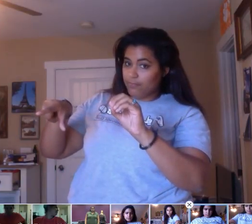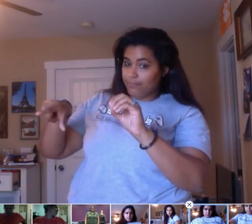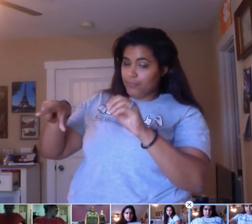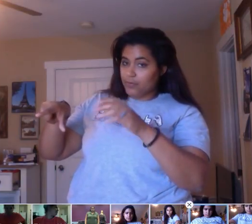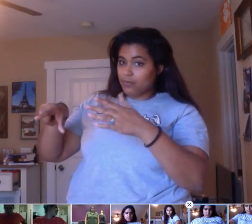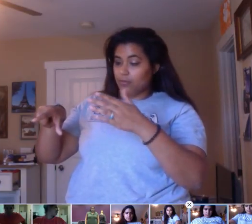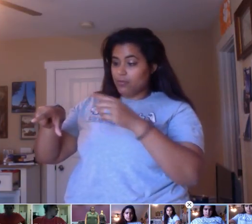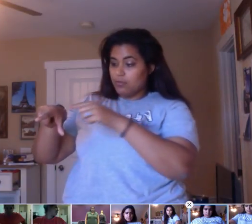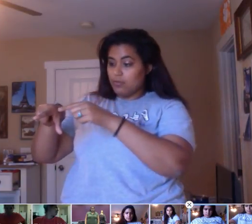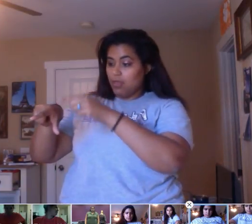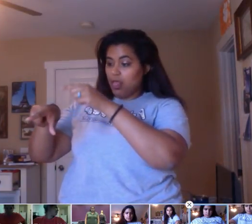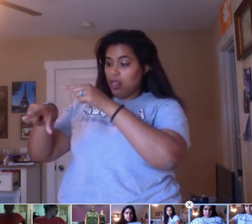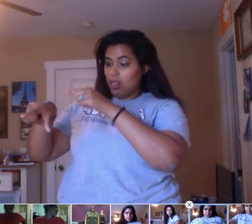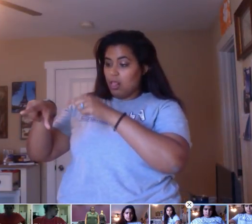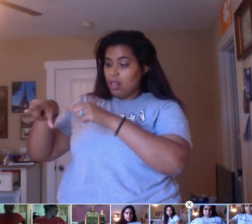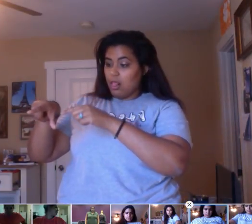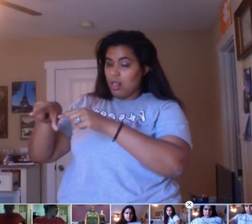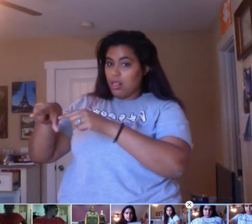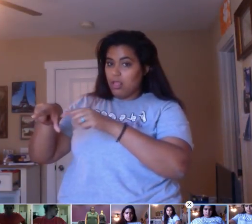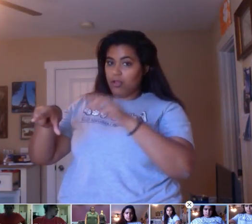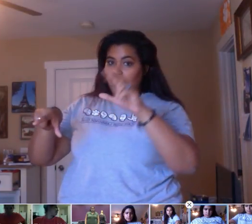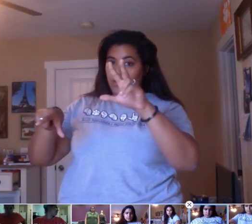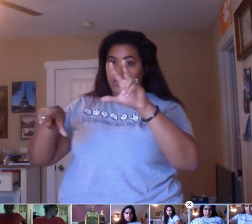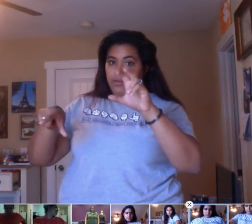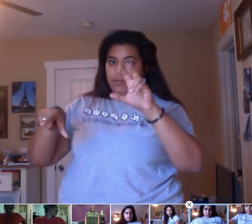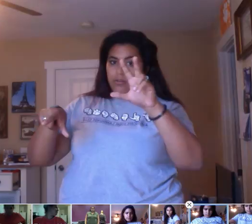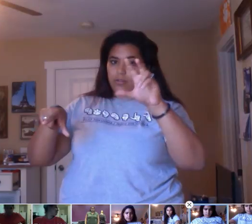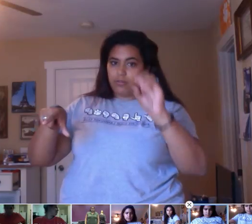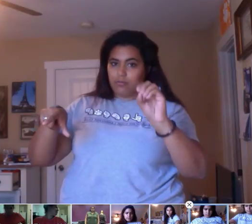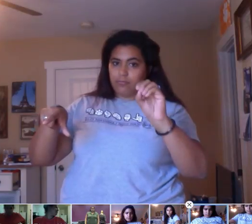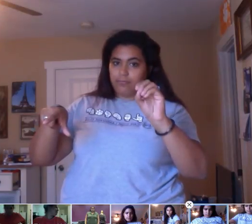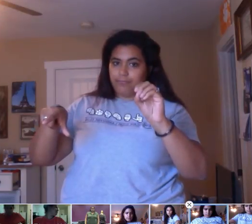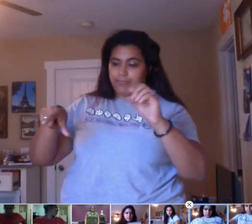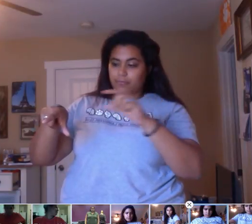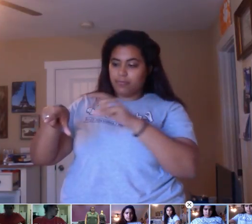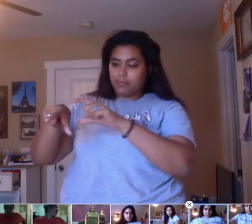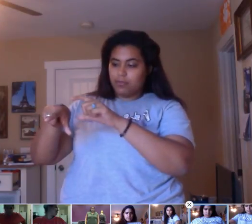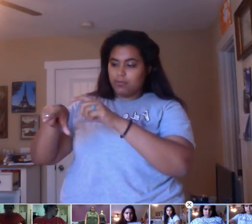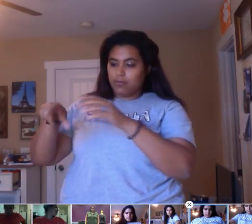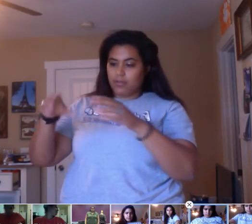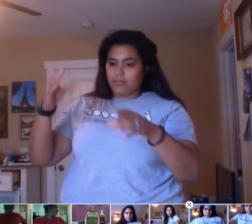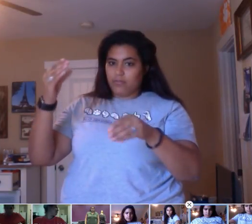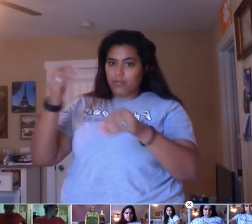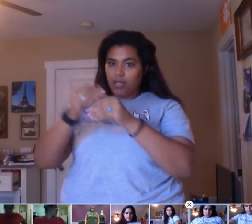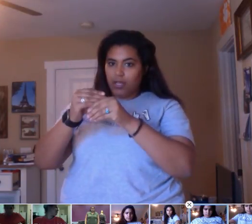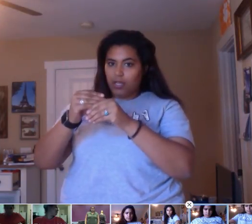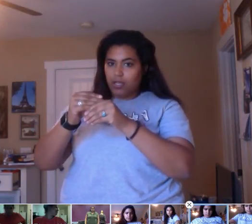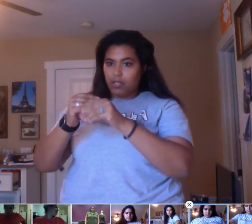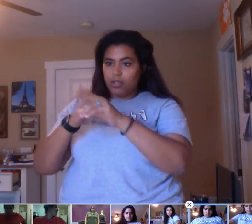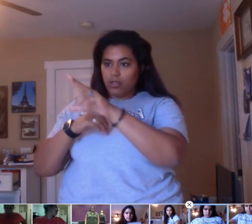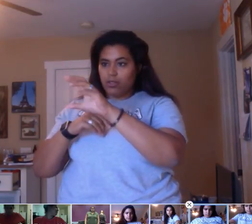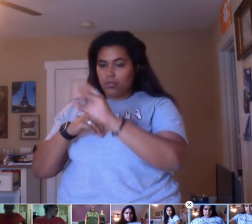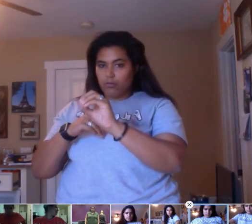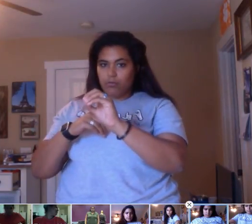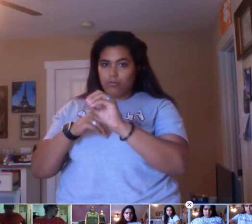so if the angle in the lines is 30, then the rest of the circle must